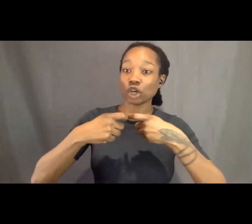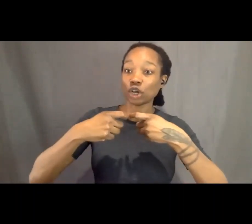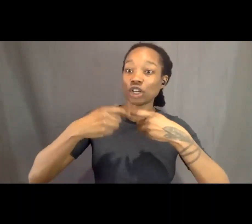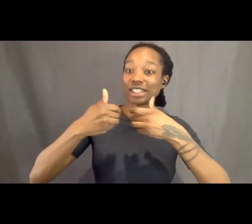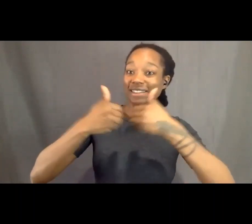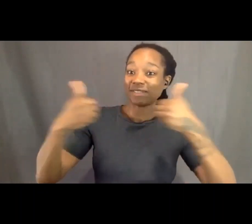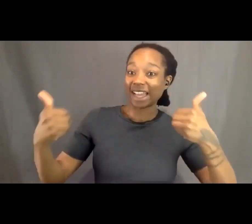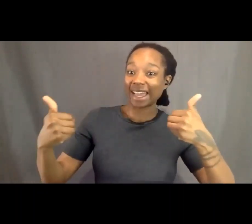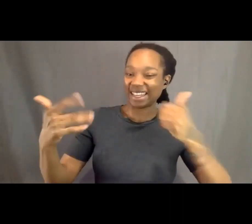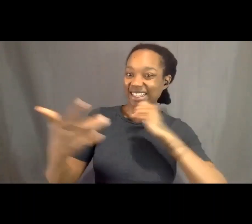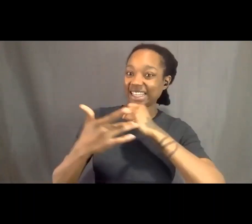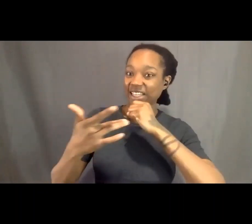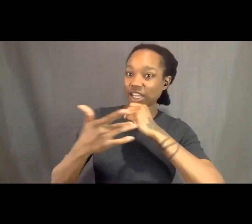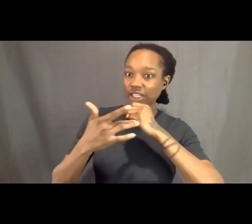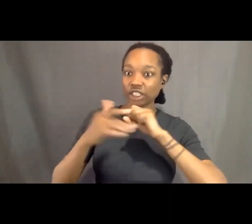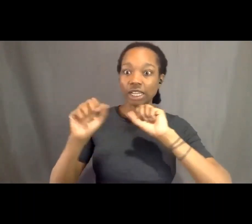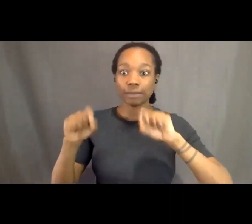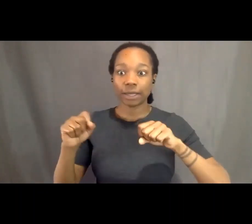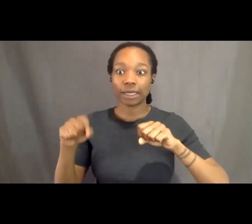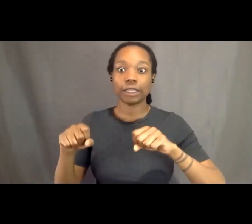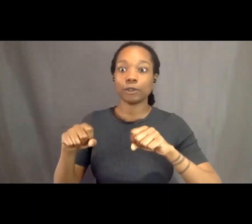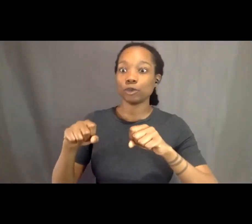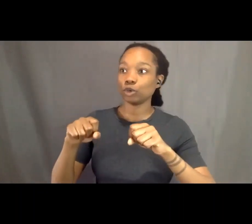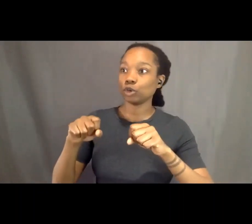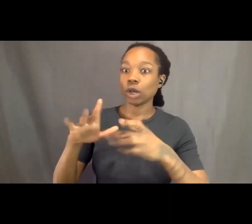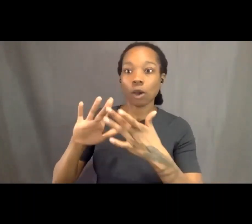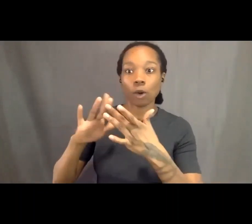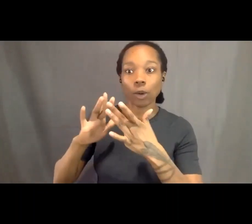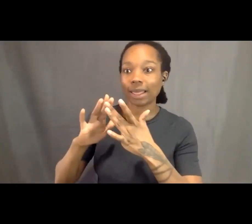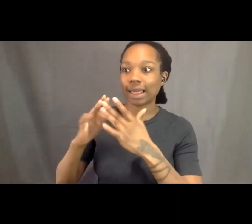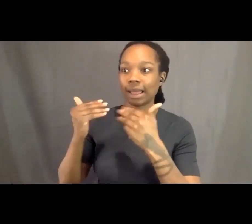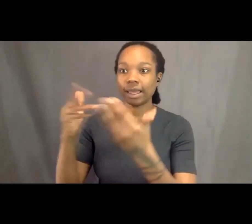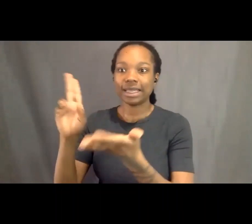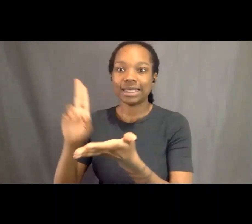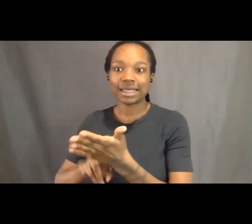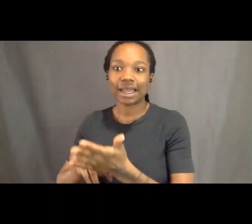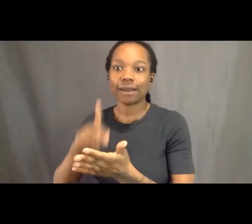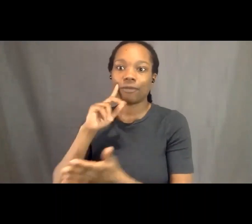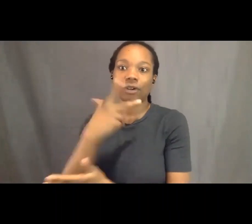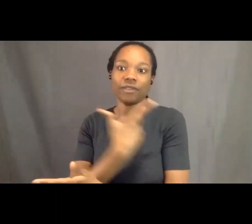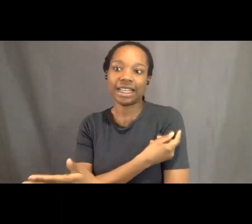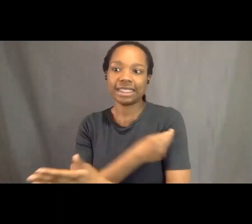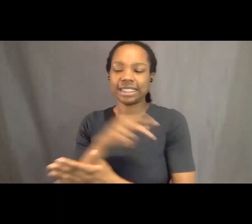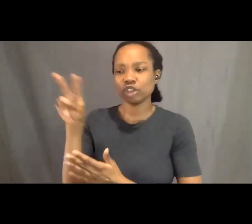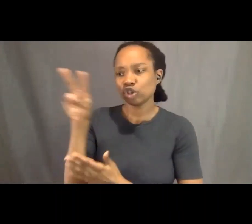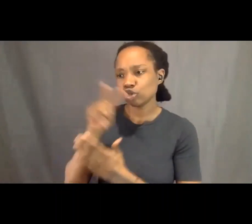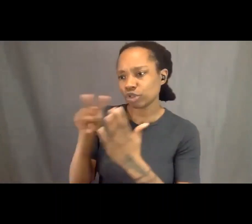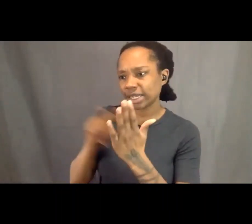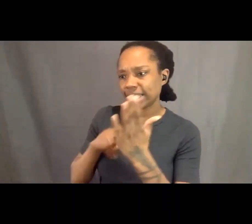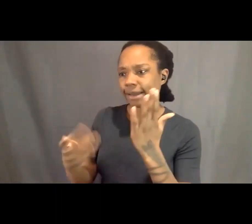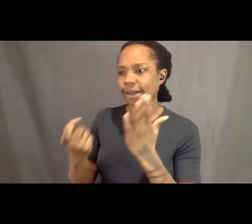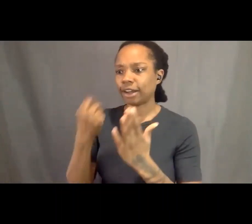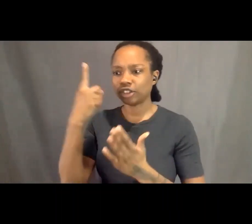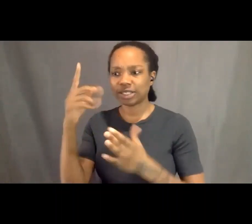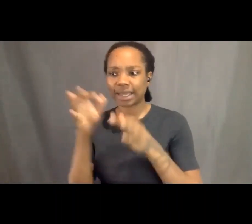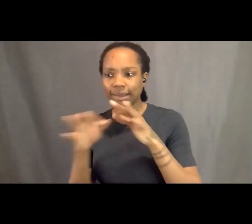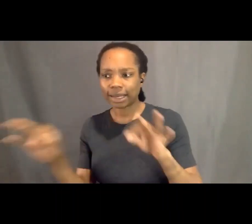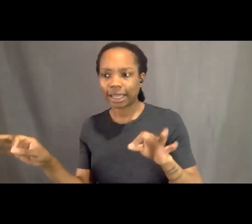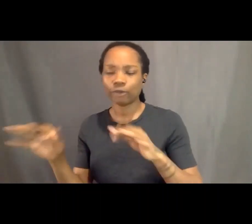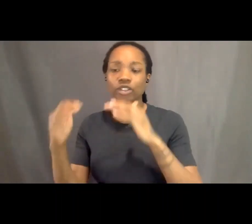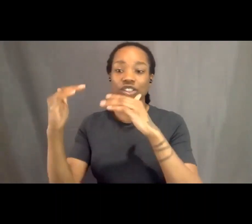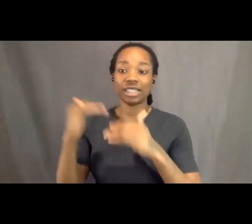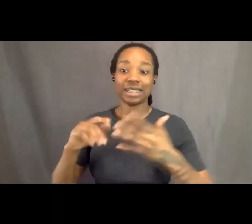go online, to call, to sign up for vaccines, to understand the language, to be able to do that. Time to get to